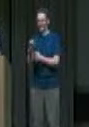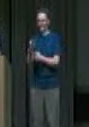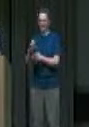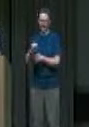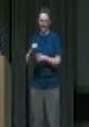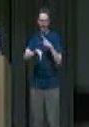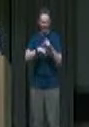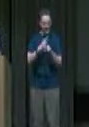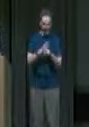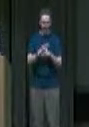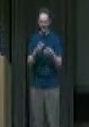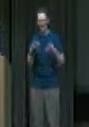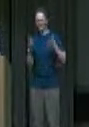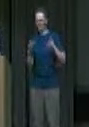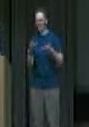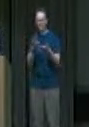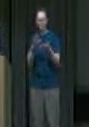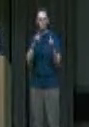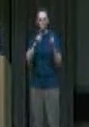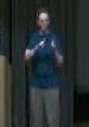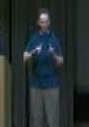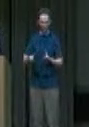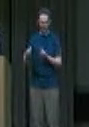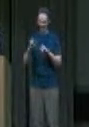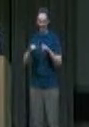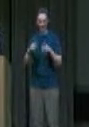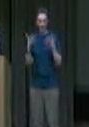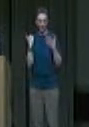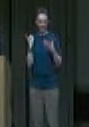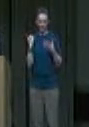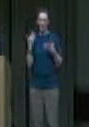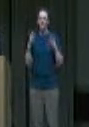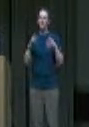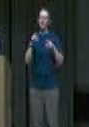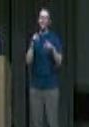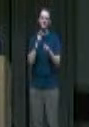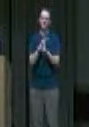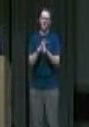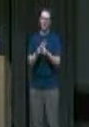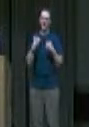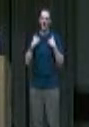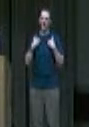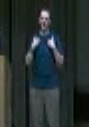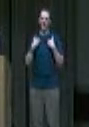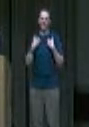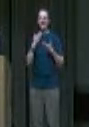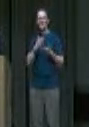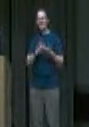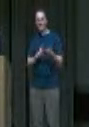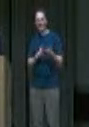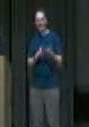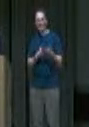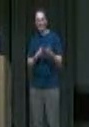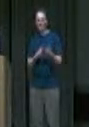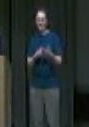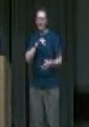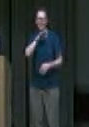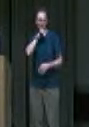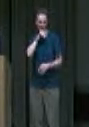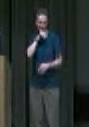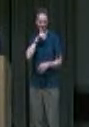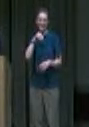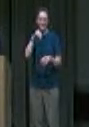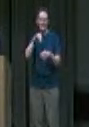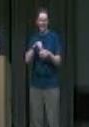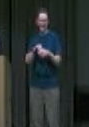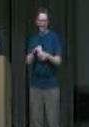sediment sampling that has occurred previously, we've been able to determine that there are some contaminants